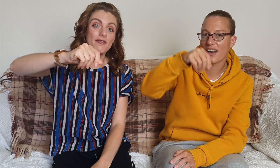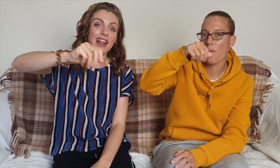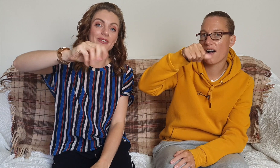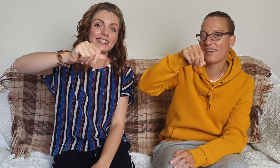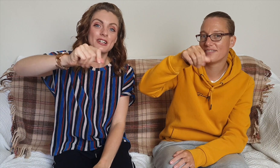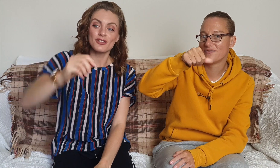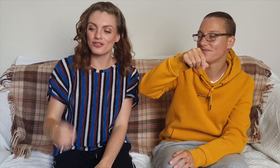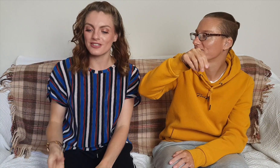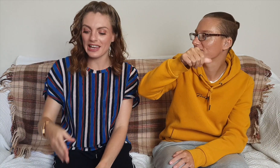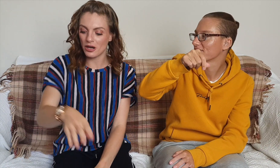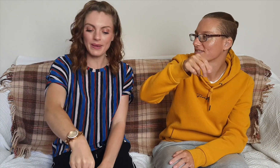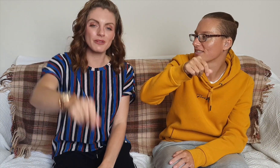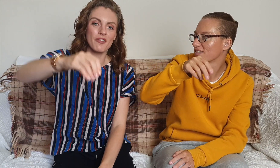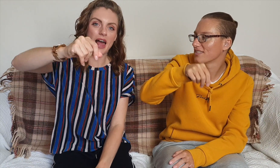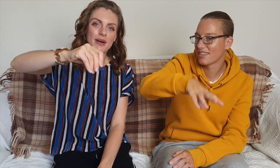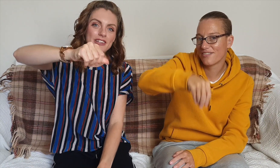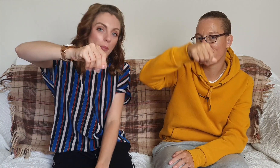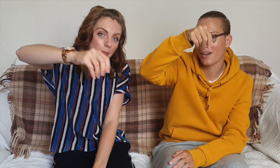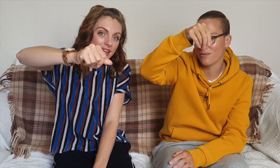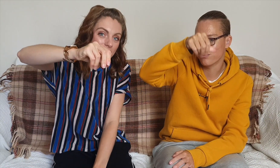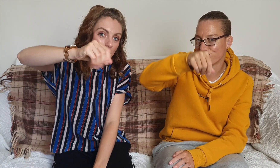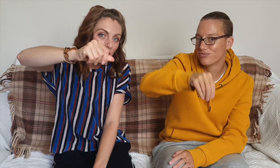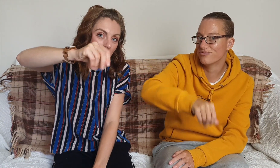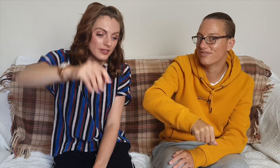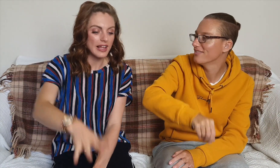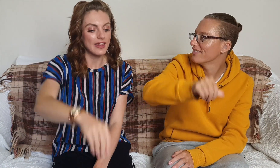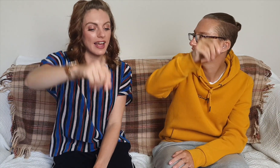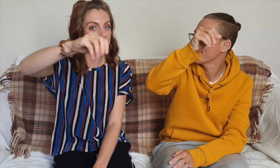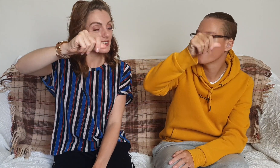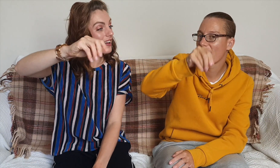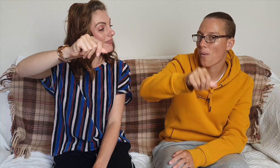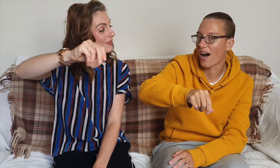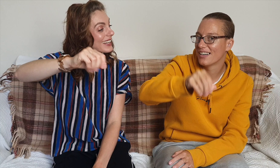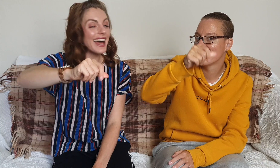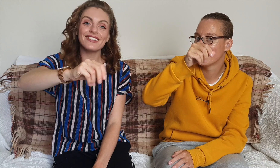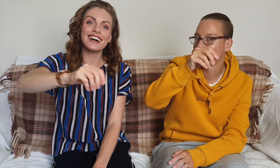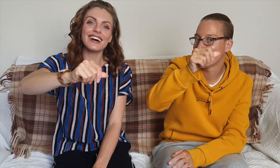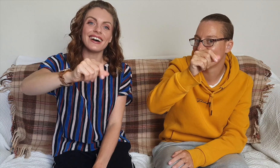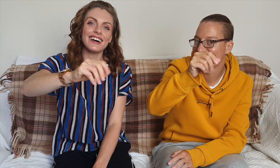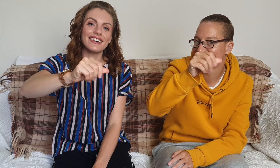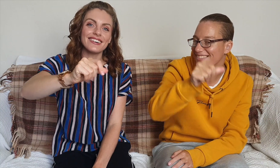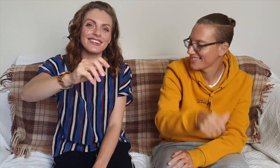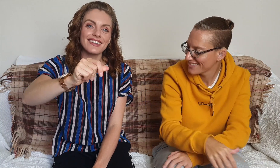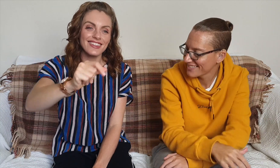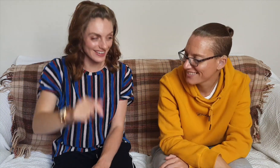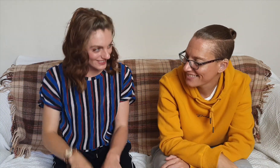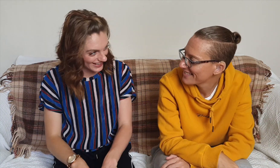flour. So just like you're picking up your flour and you're popping it in the bowl, that's flour. Thank you,